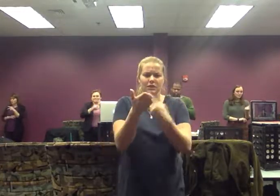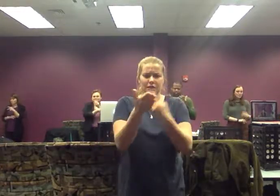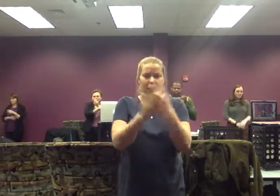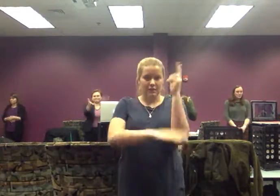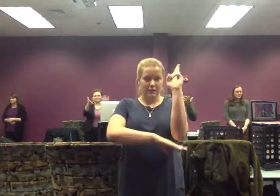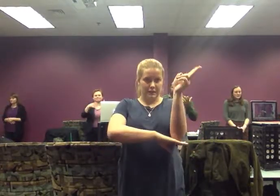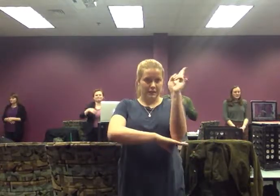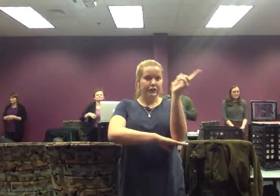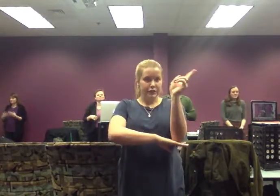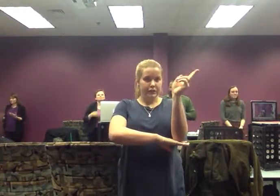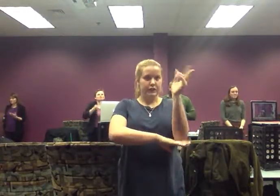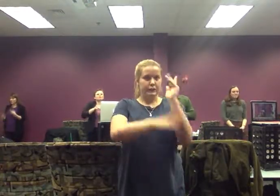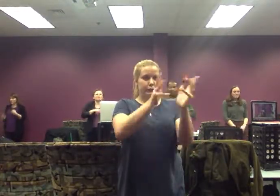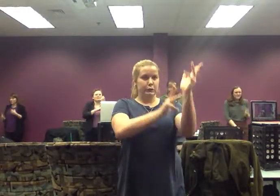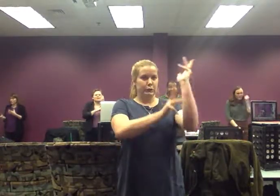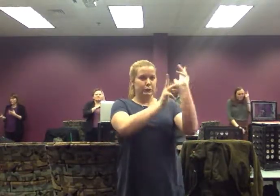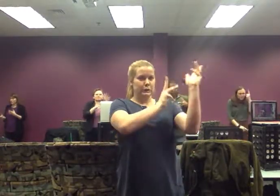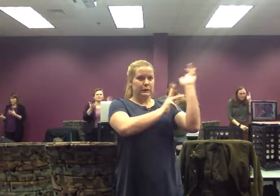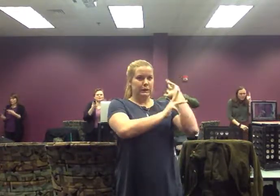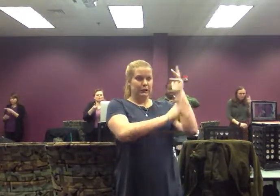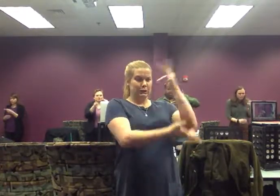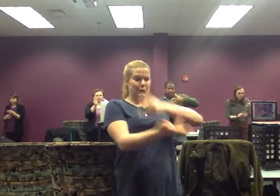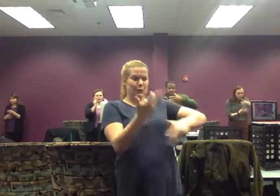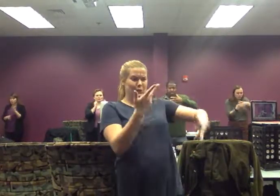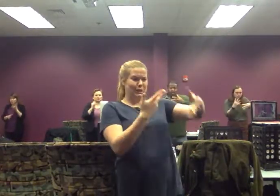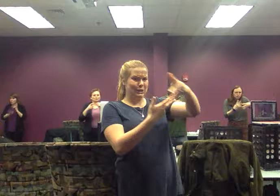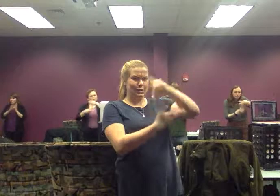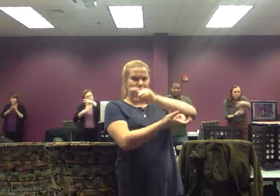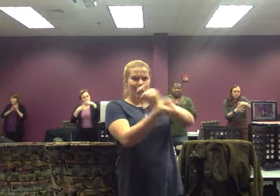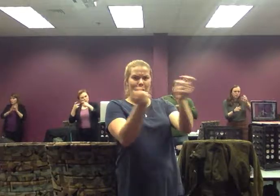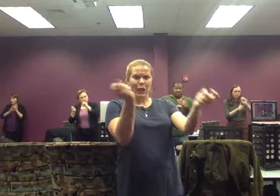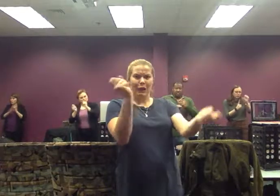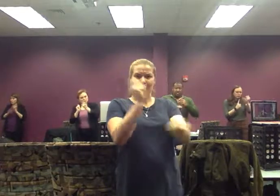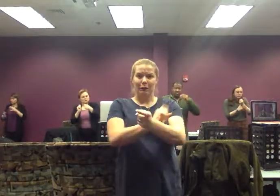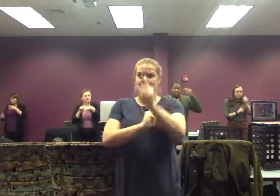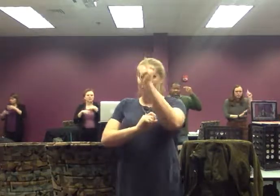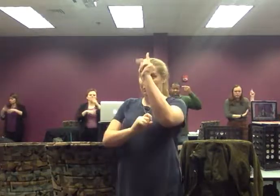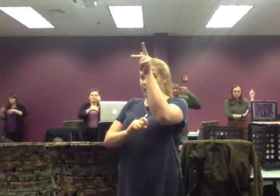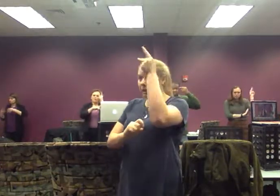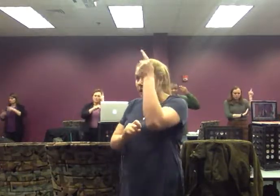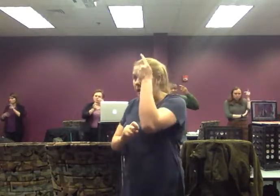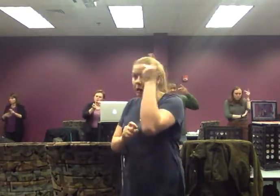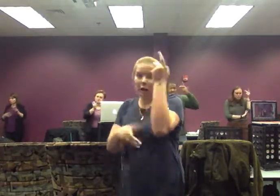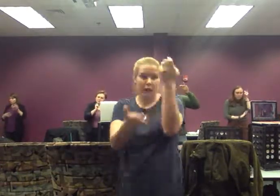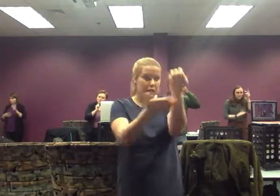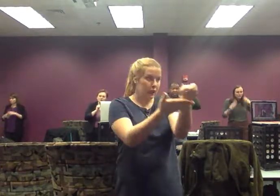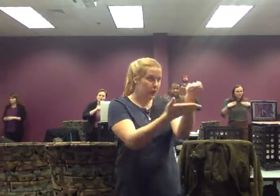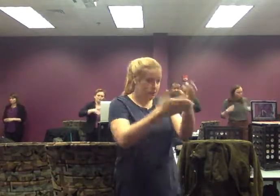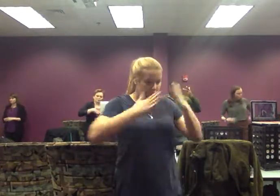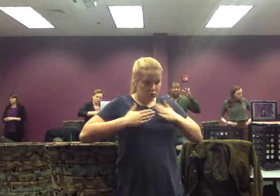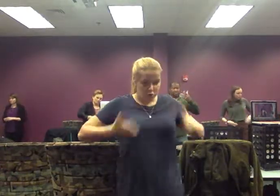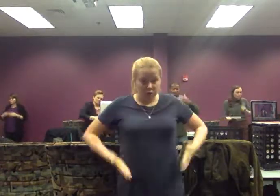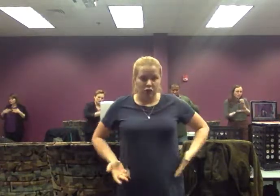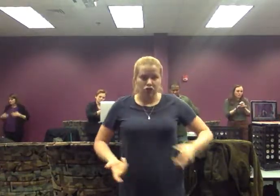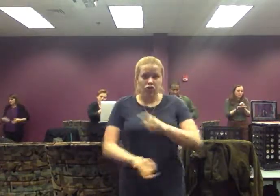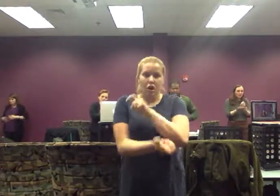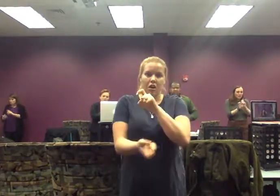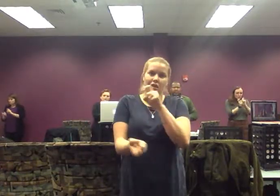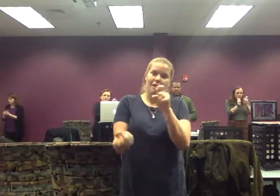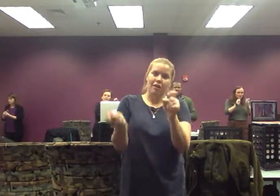that social change, political change, economic change, human change takes a long